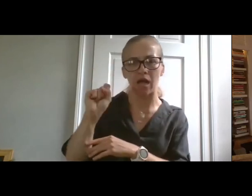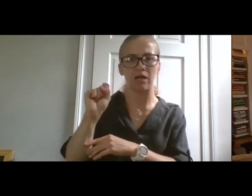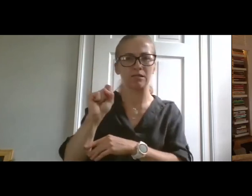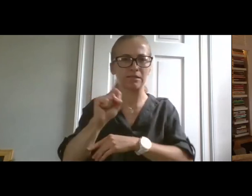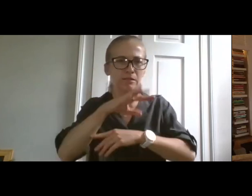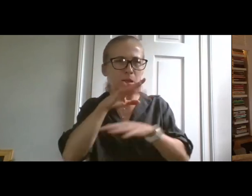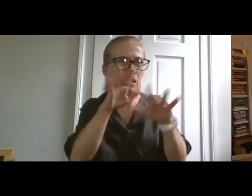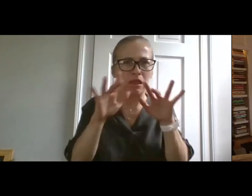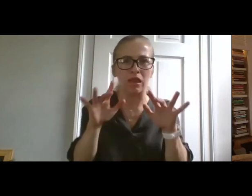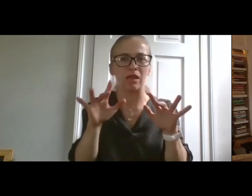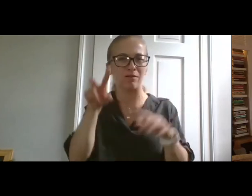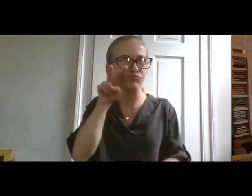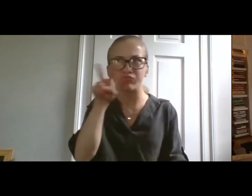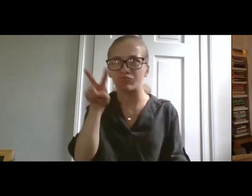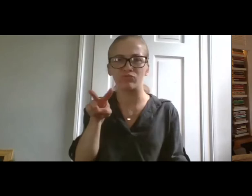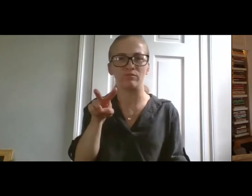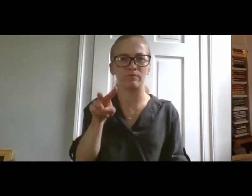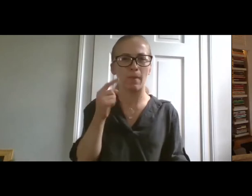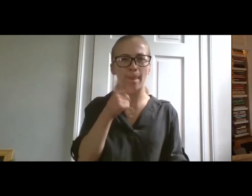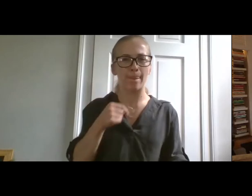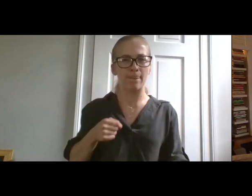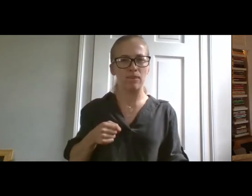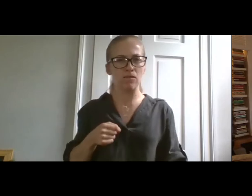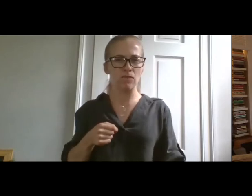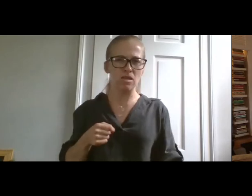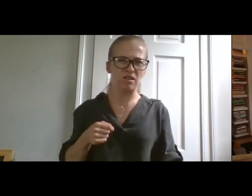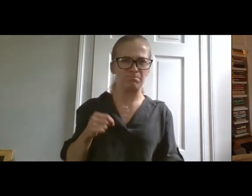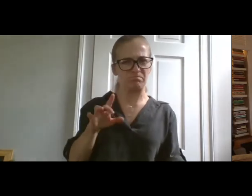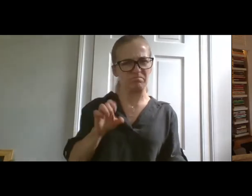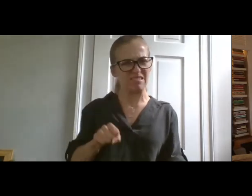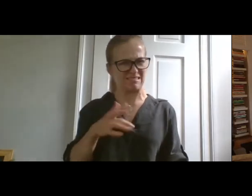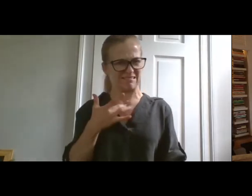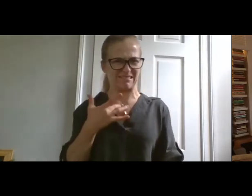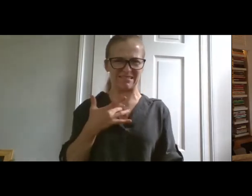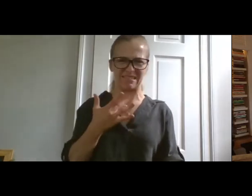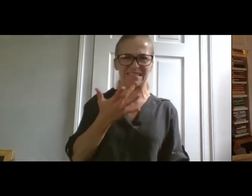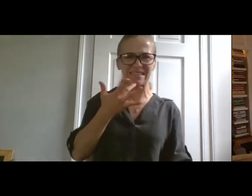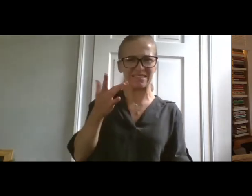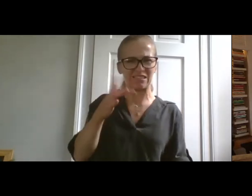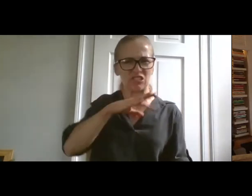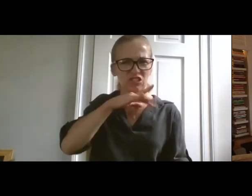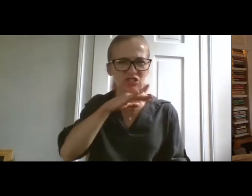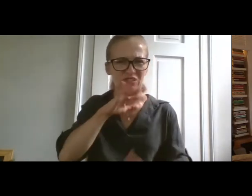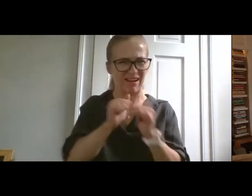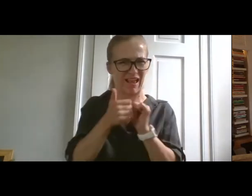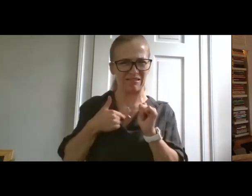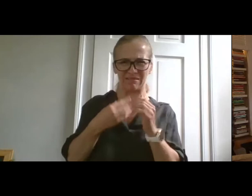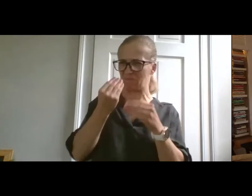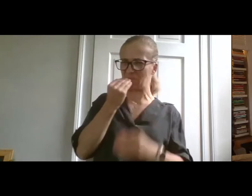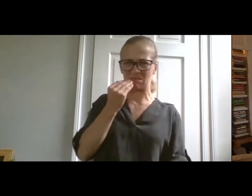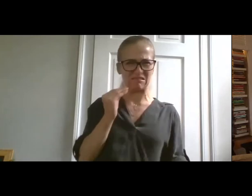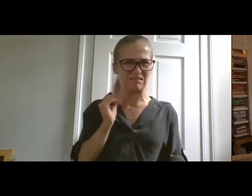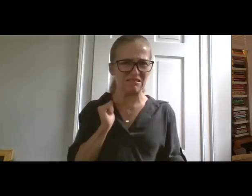switch plate. She licks her lips as if she can taste dirt and doesn't know how it ended up in her